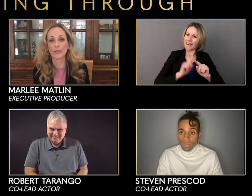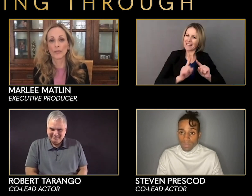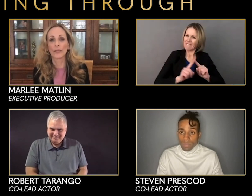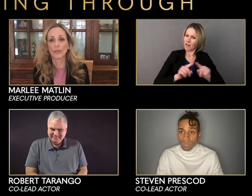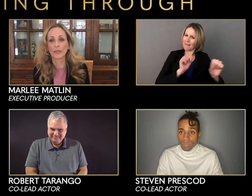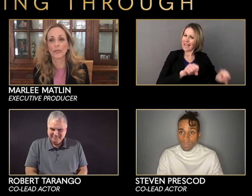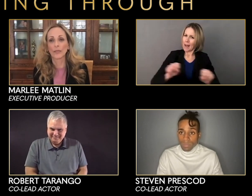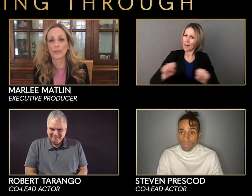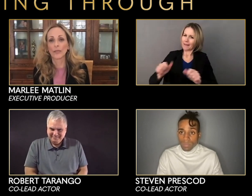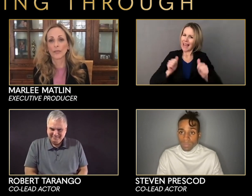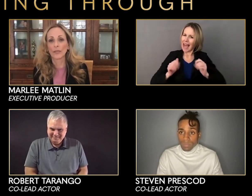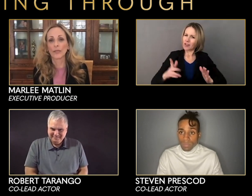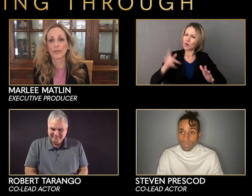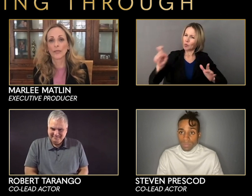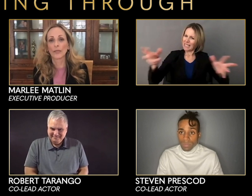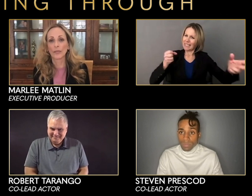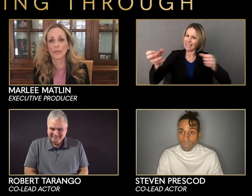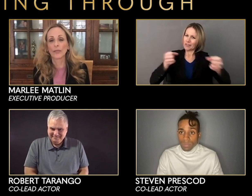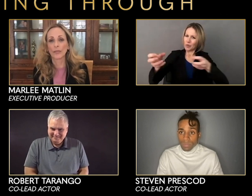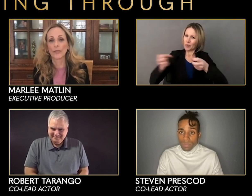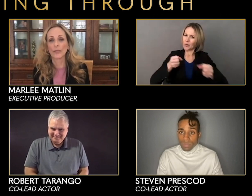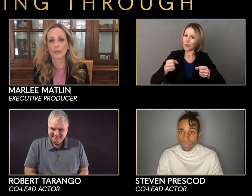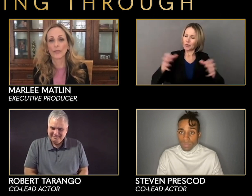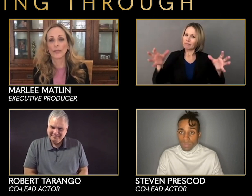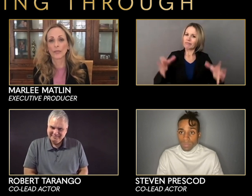I have to ask Doug,